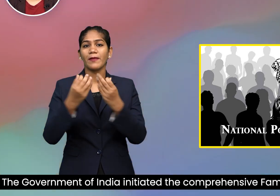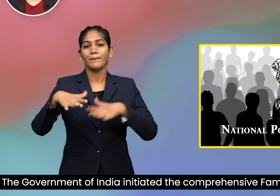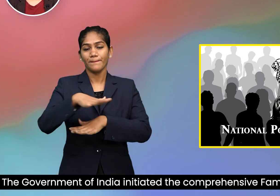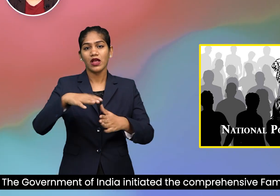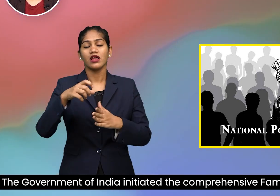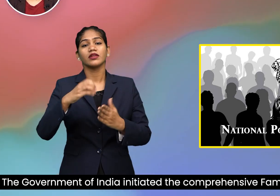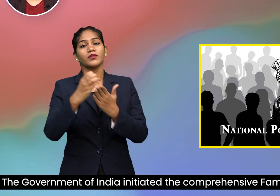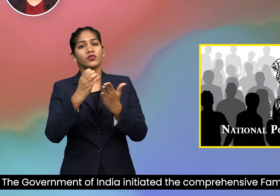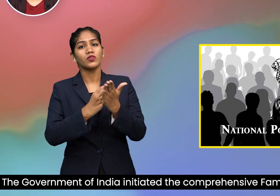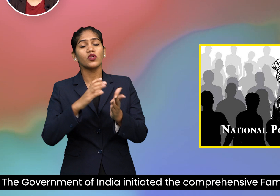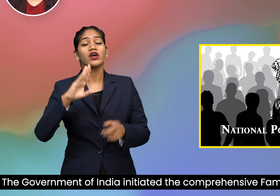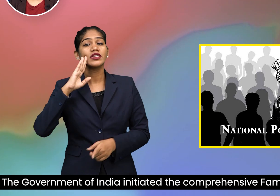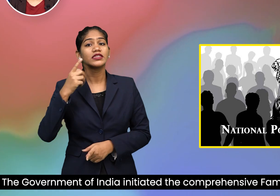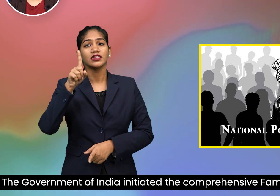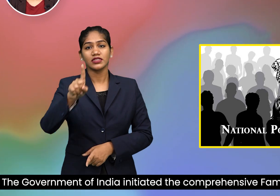in 1952.